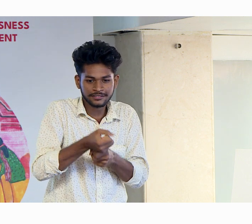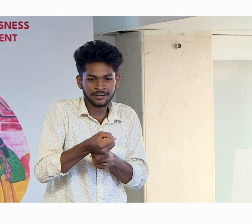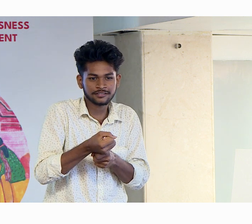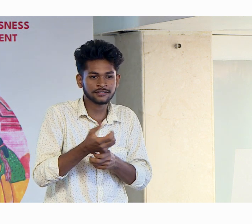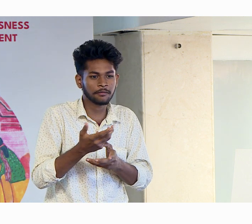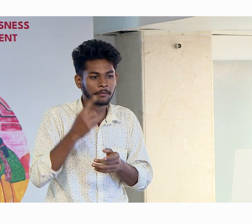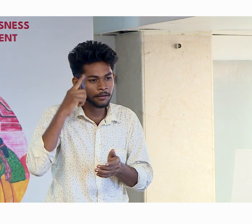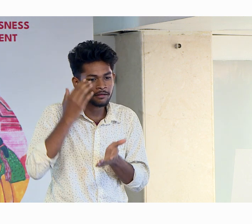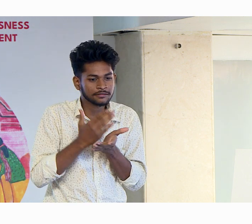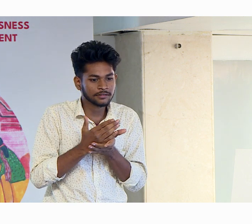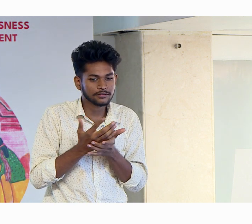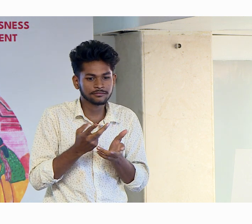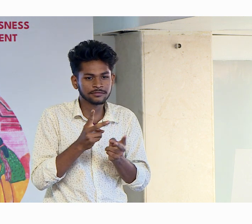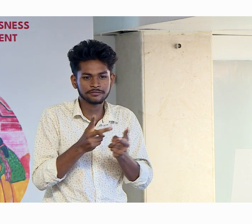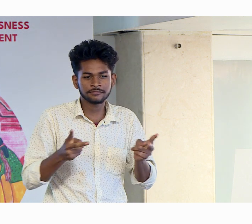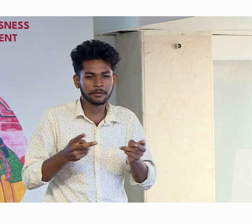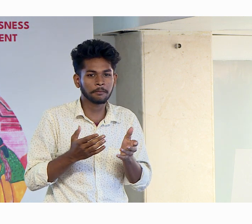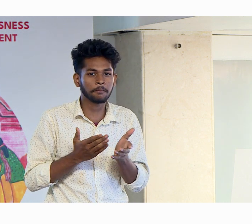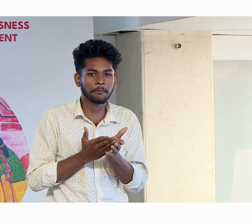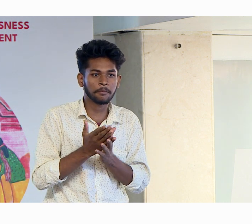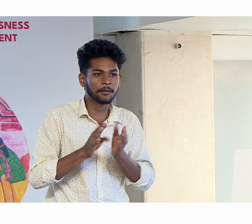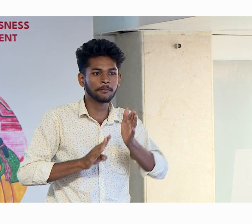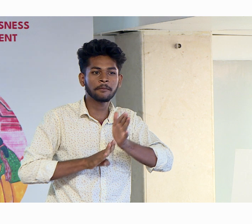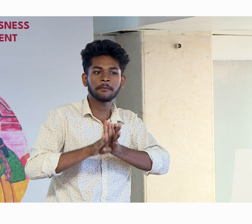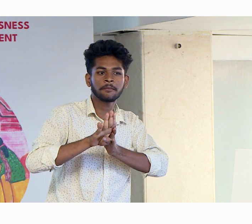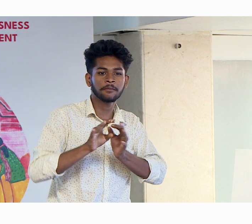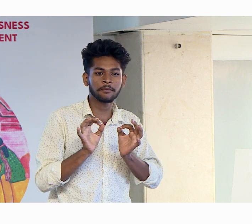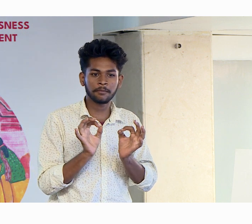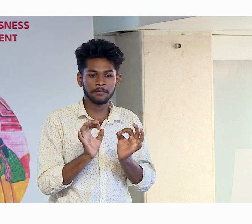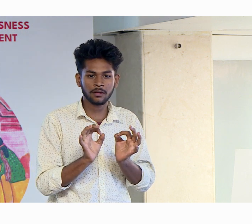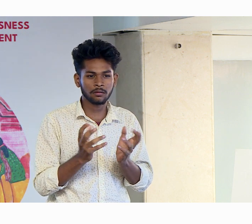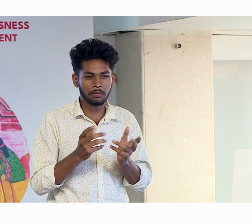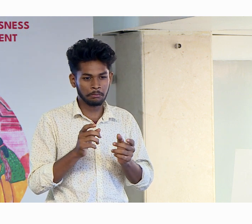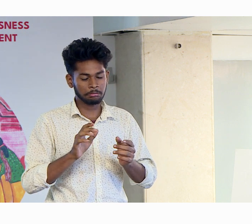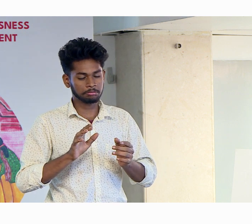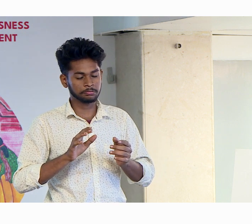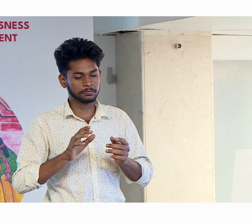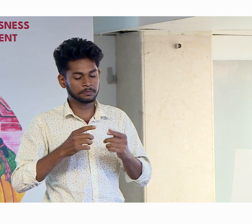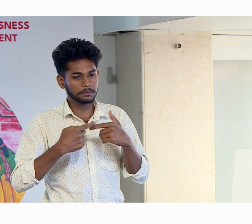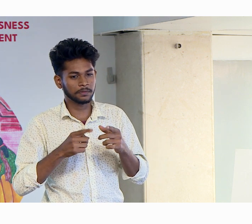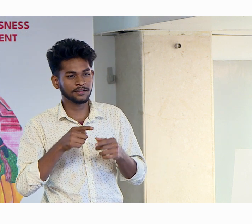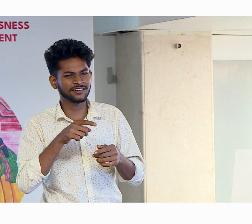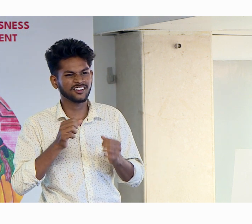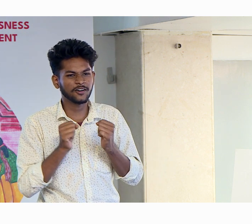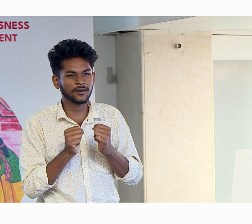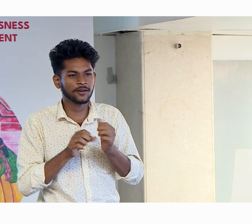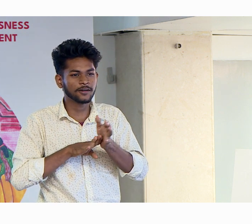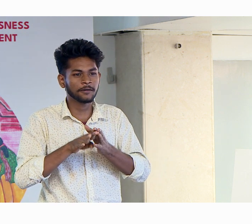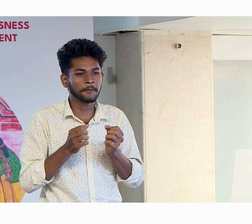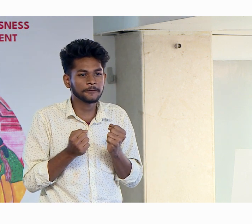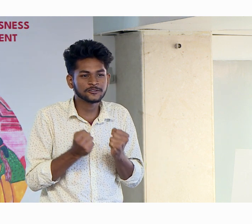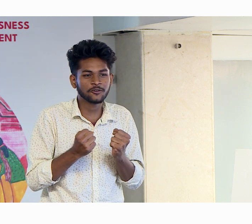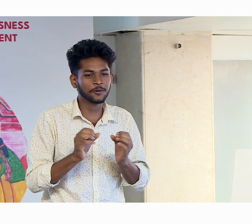for that person in that context at that time is quite limited because of the overlap of their